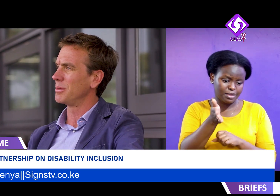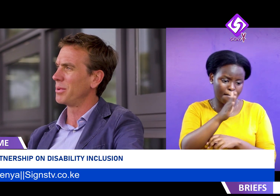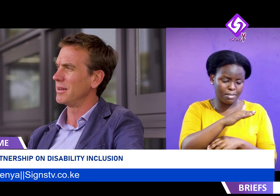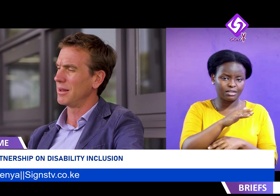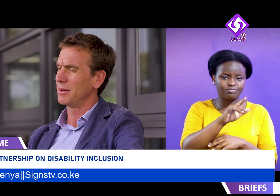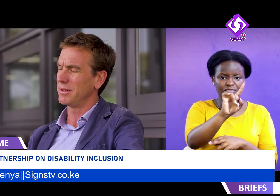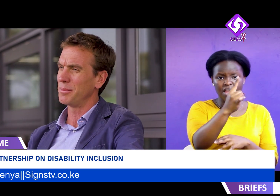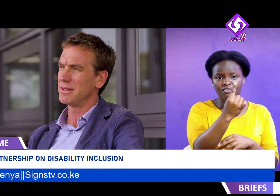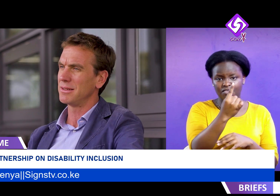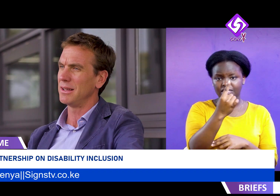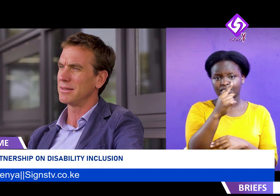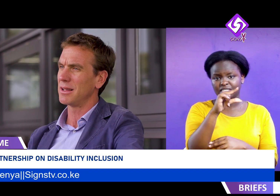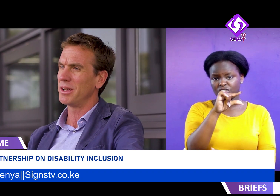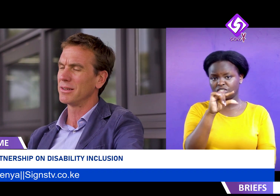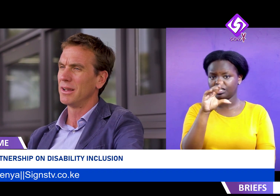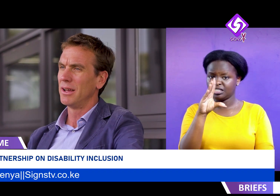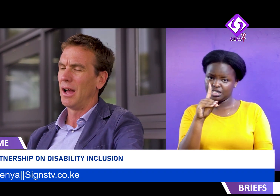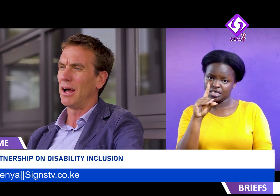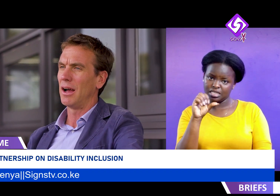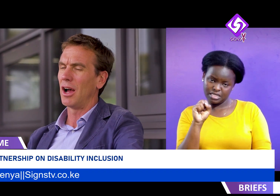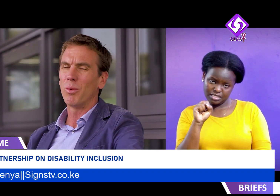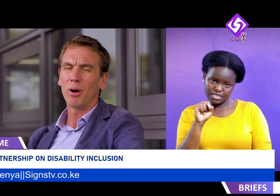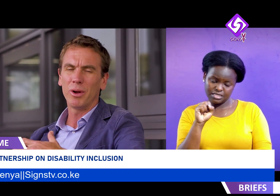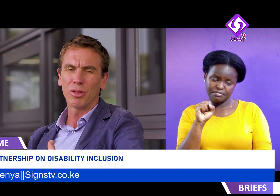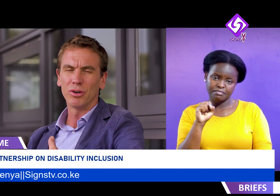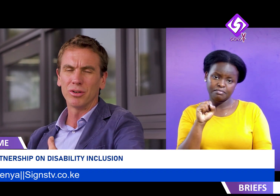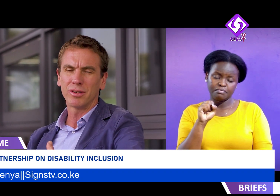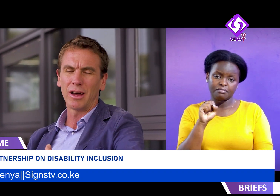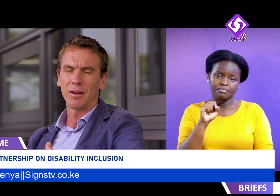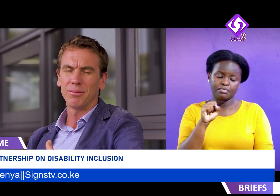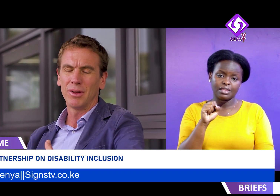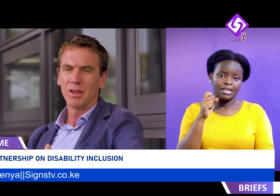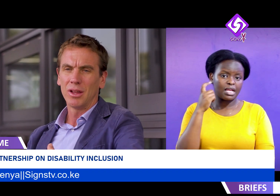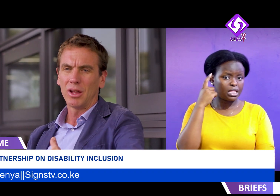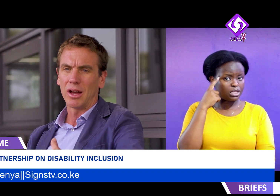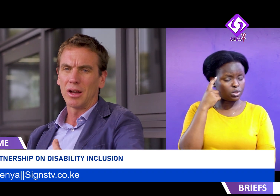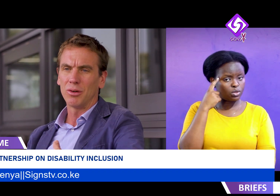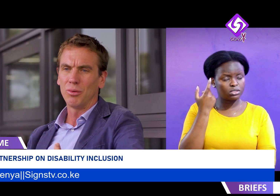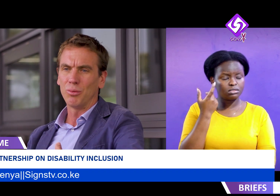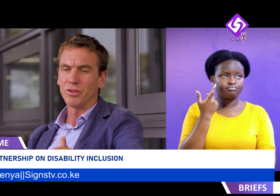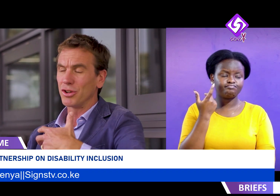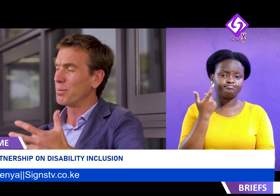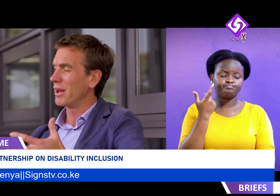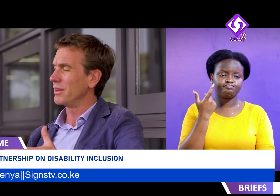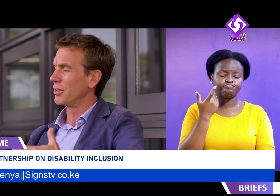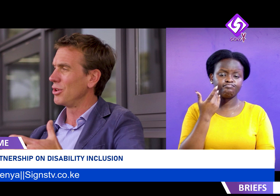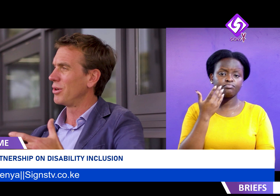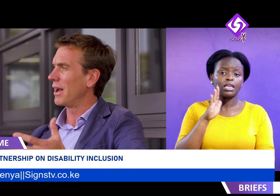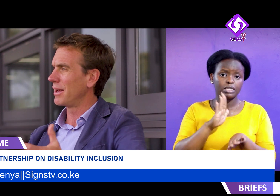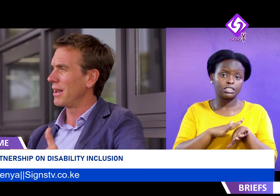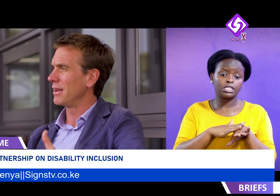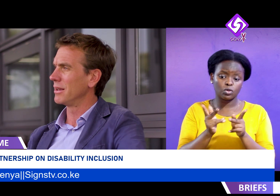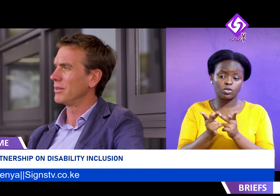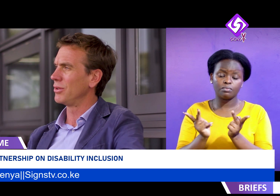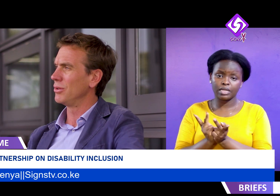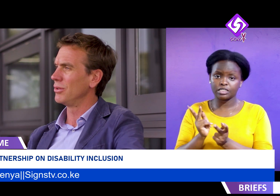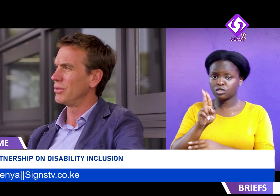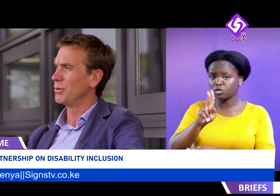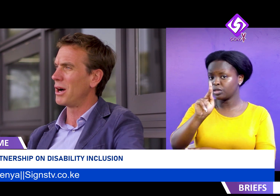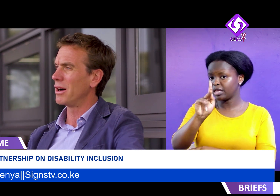Global Disability Summit, and where we thought was a good place for the UK and